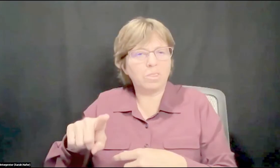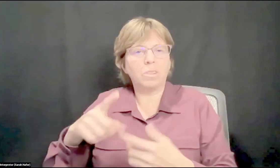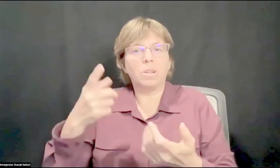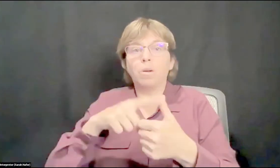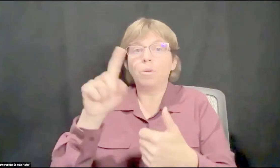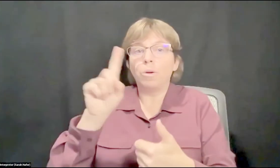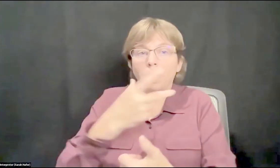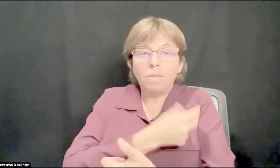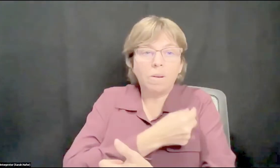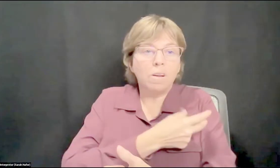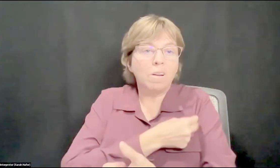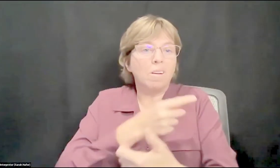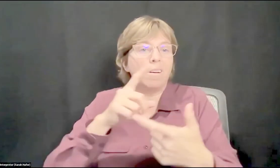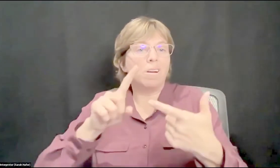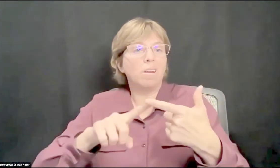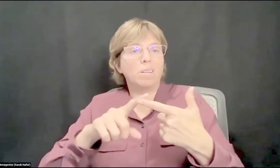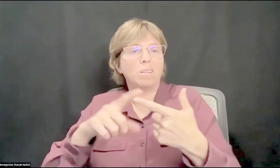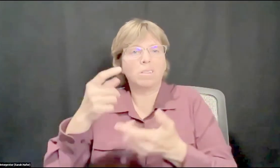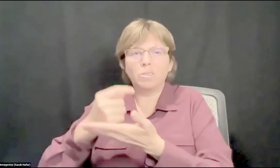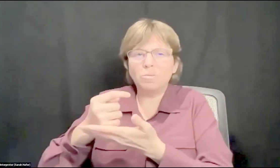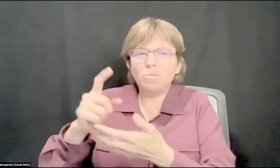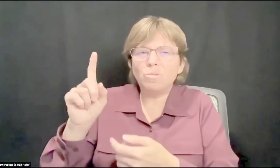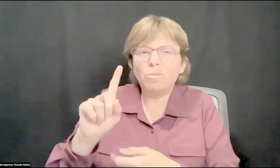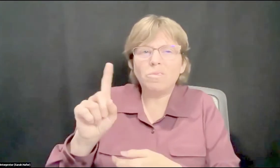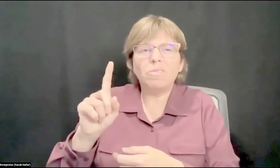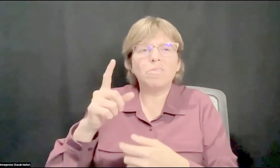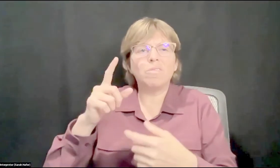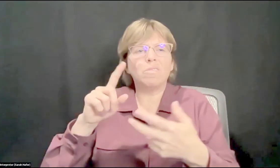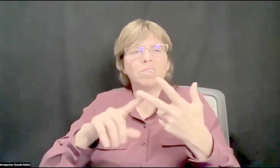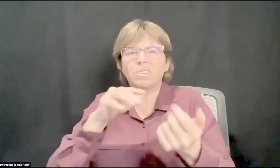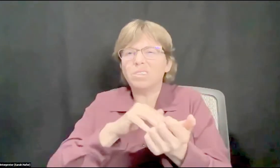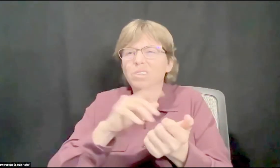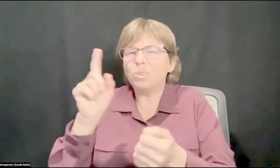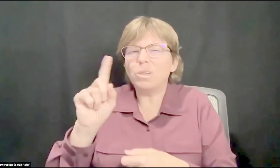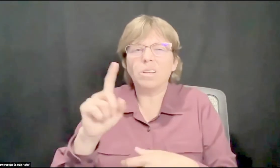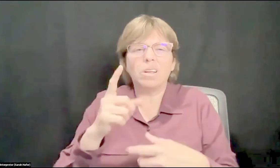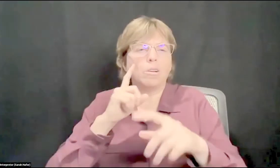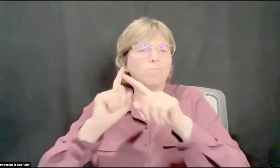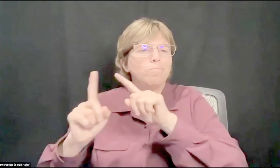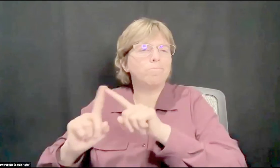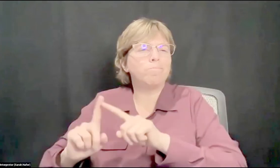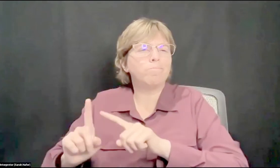But on our website, we do have some really great information. For example,